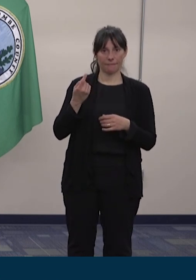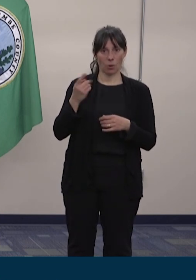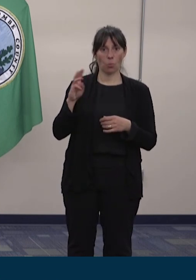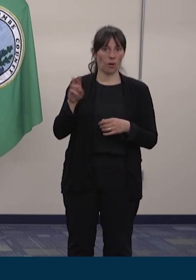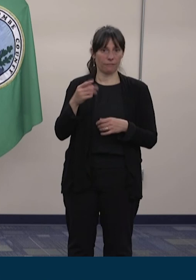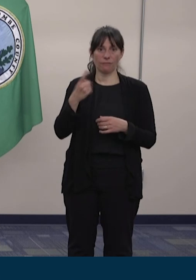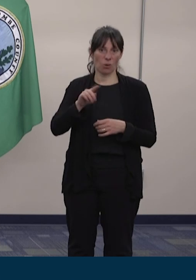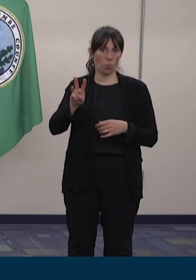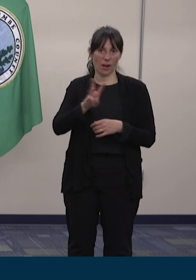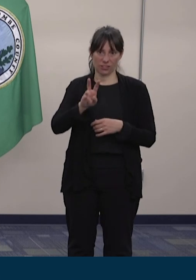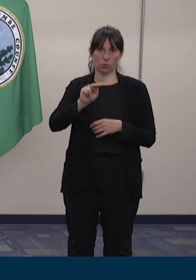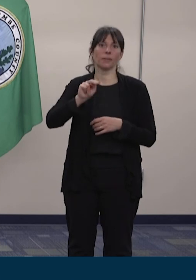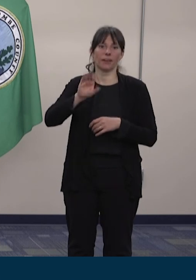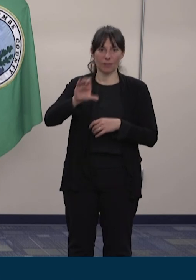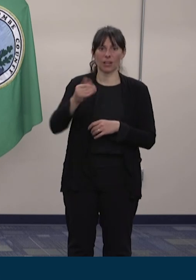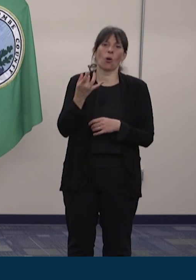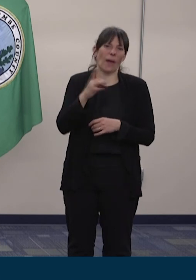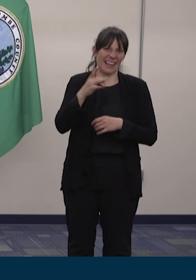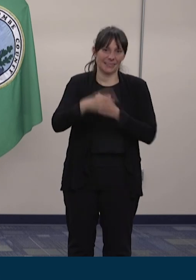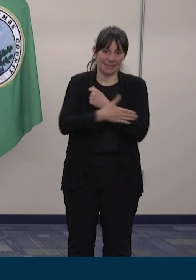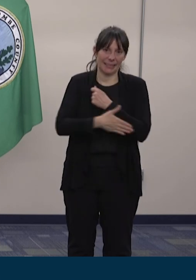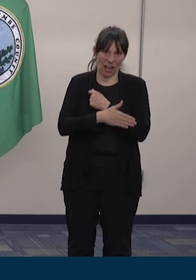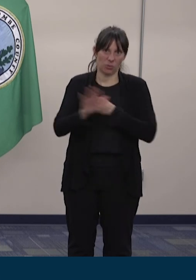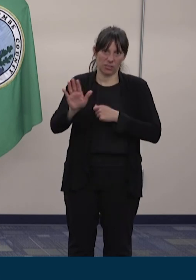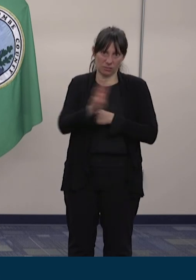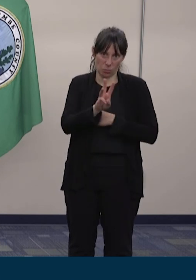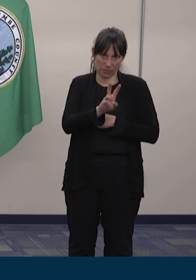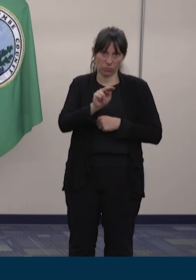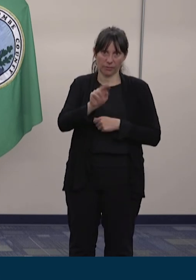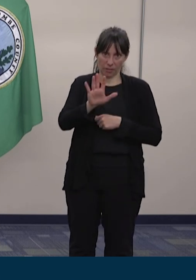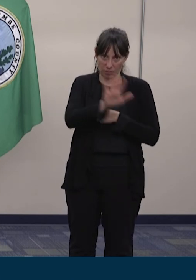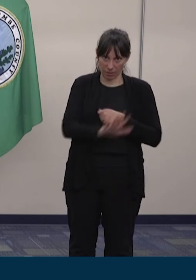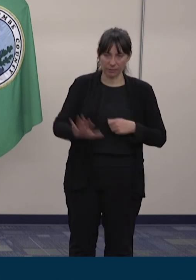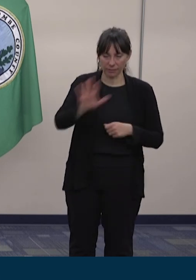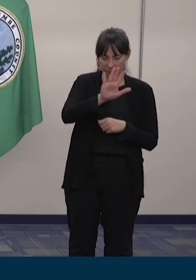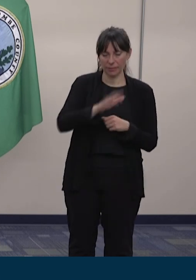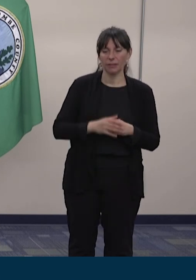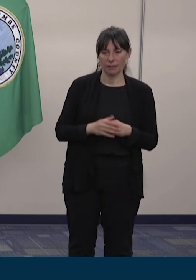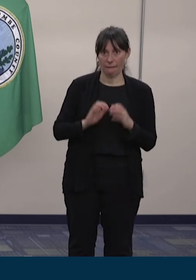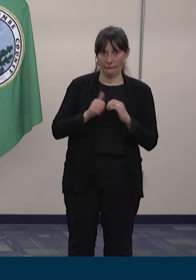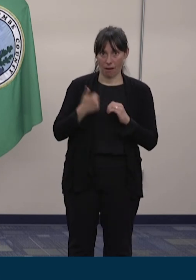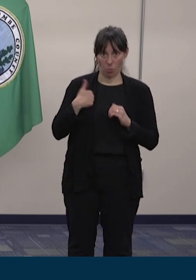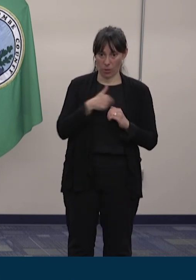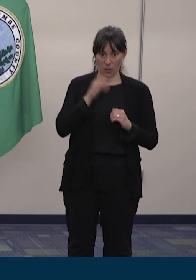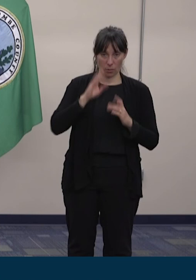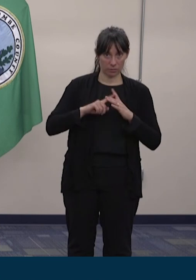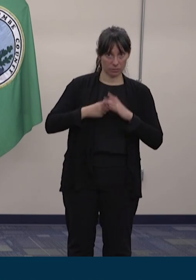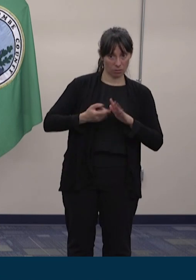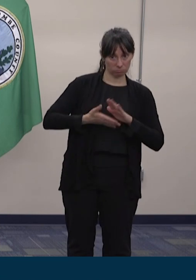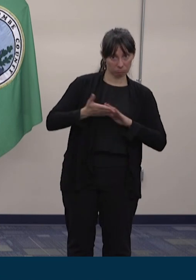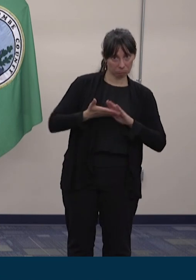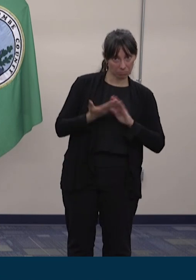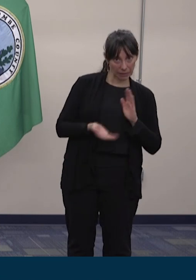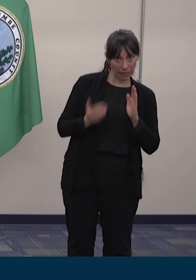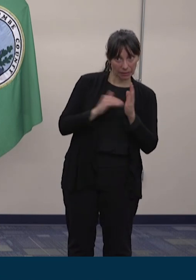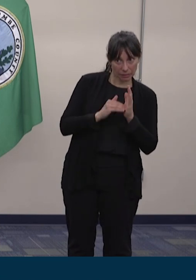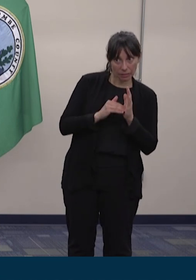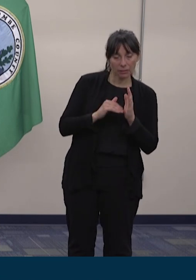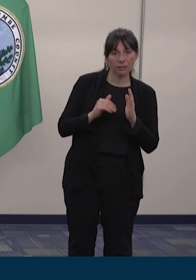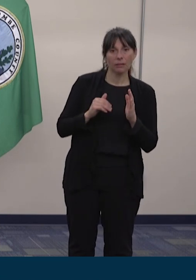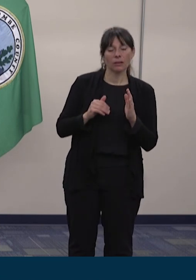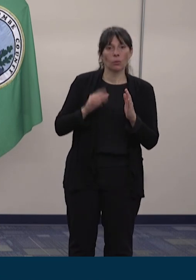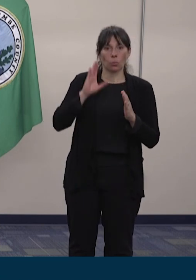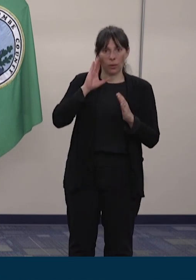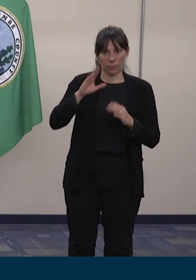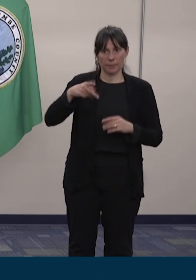off on what have been referred to as non-essential or non-COVID related care. And I think it's important to recognize why we chose to do